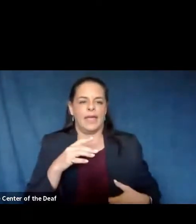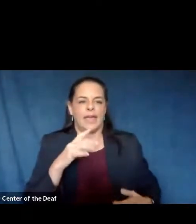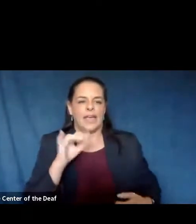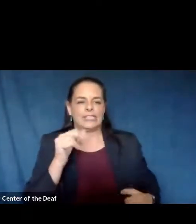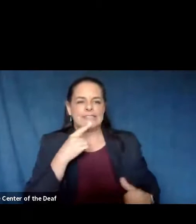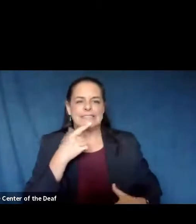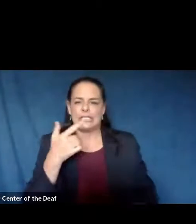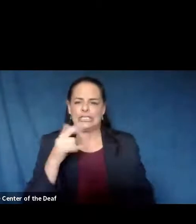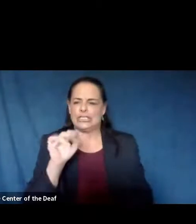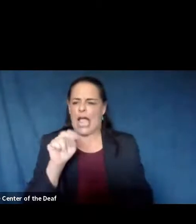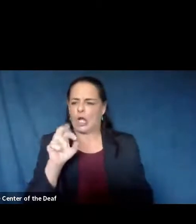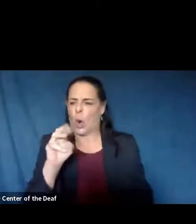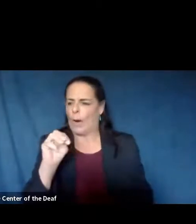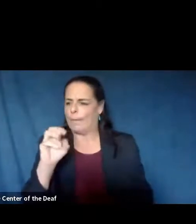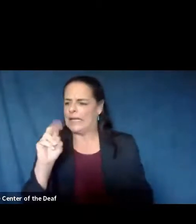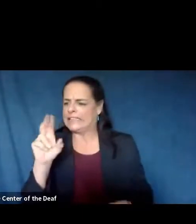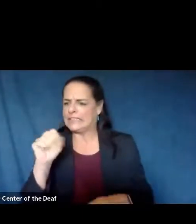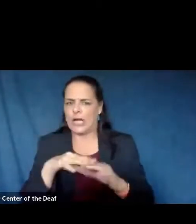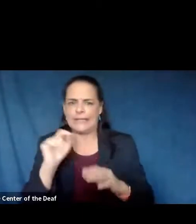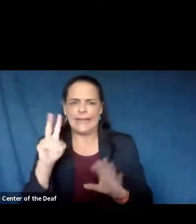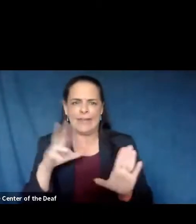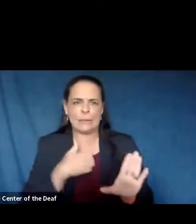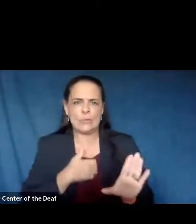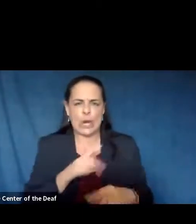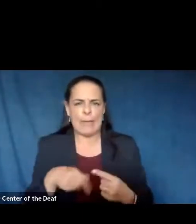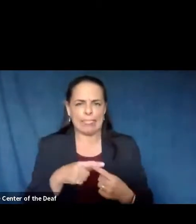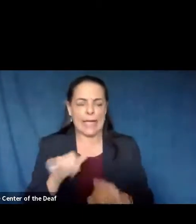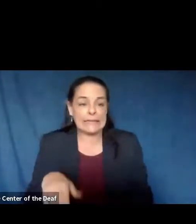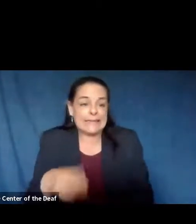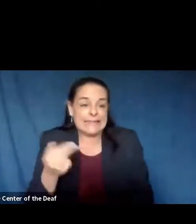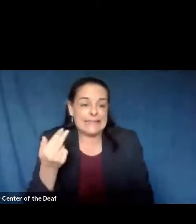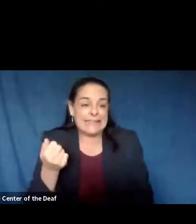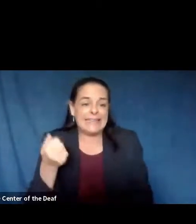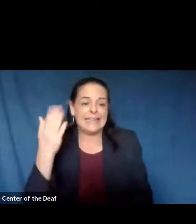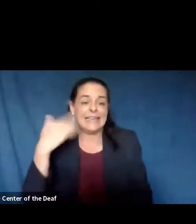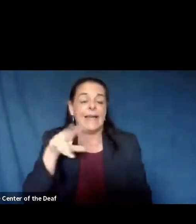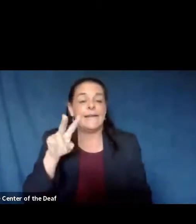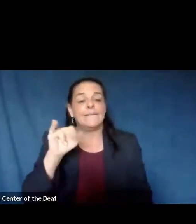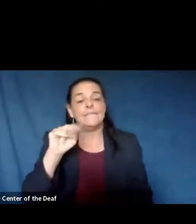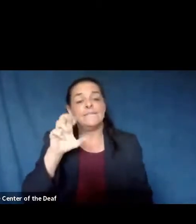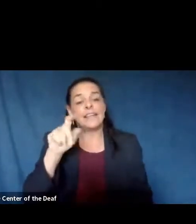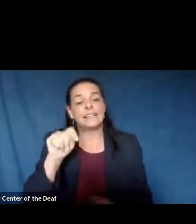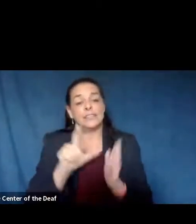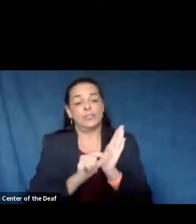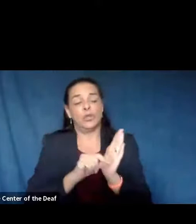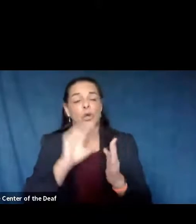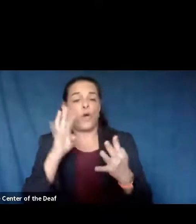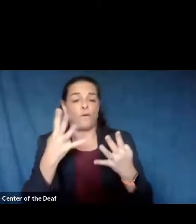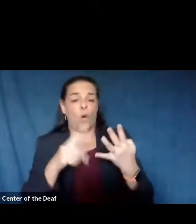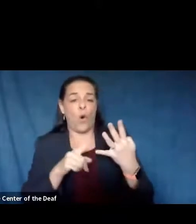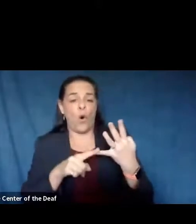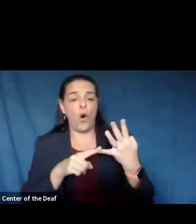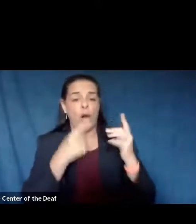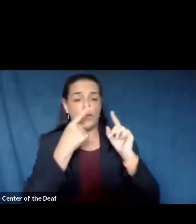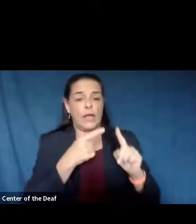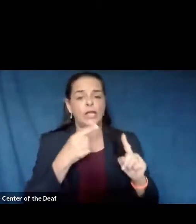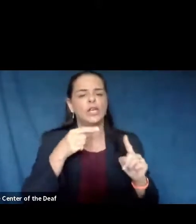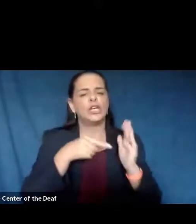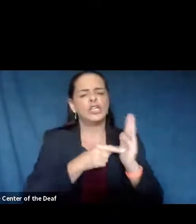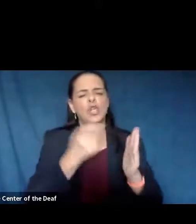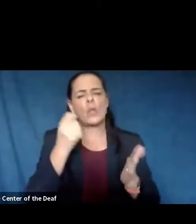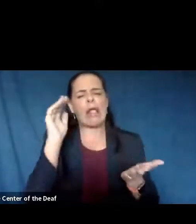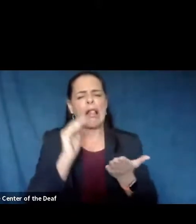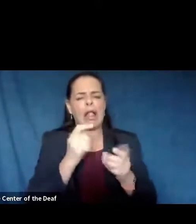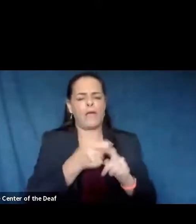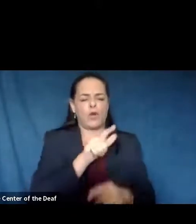about that. From Vincent with the Sentinel, the fourth benchmark shows a moderate decline from the 28th